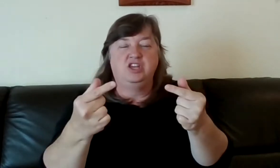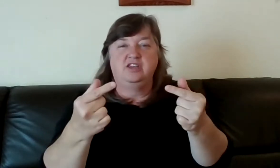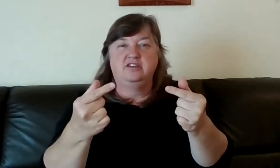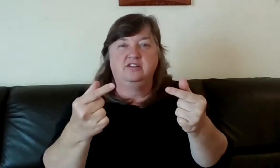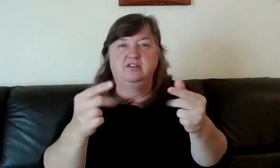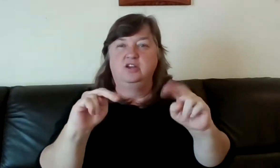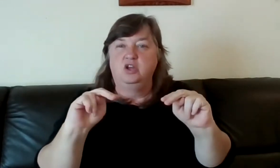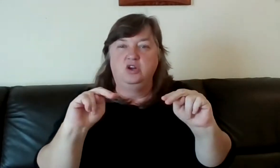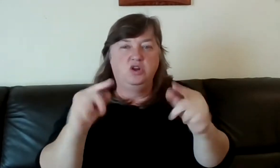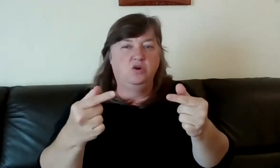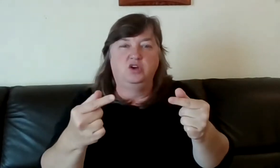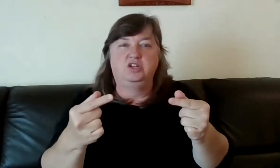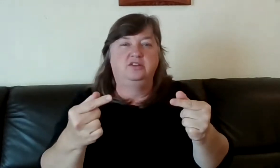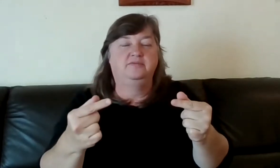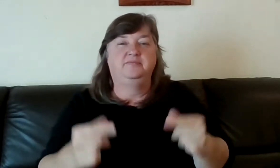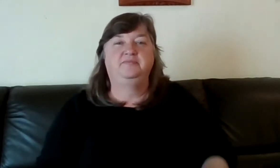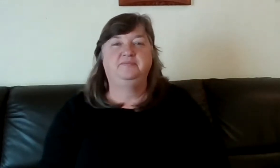NG, no good.